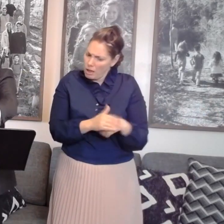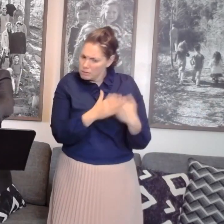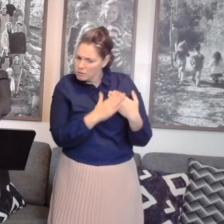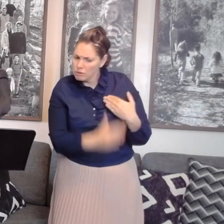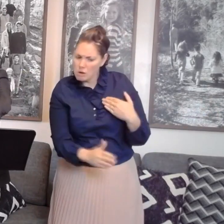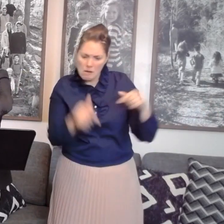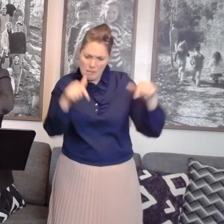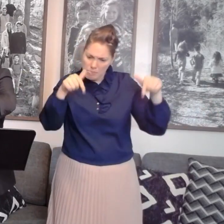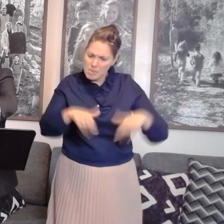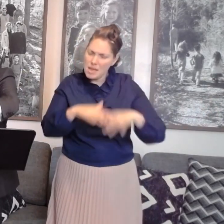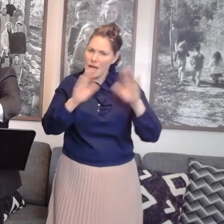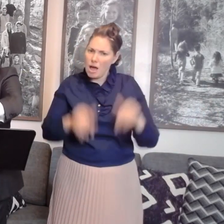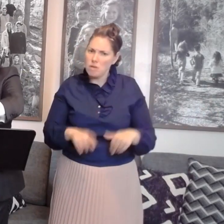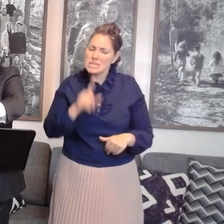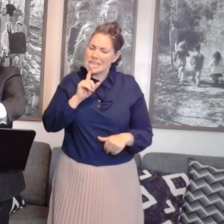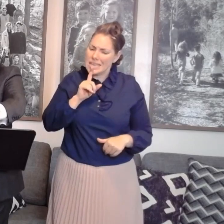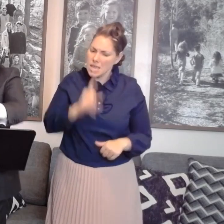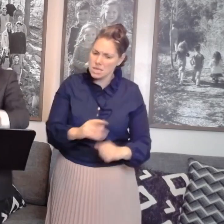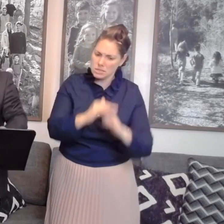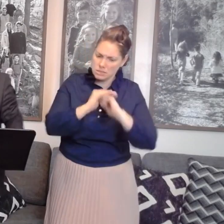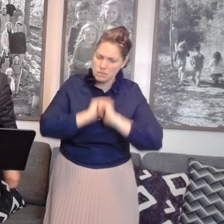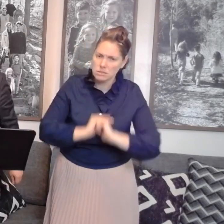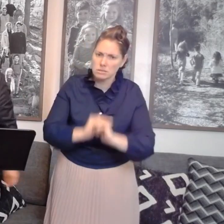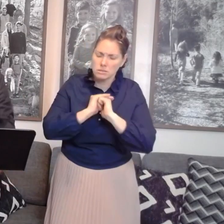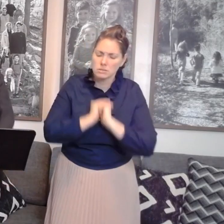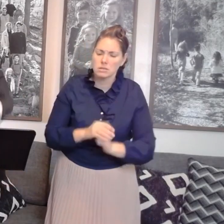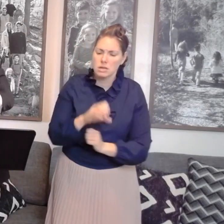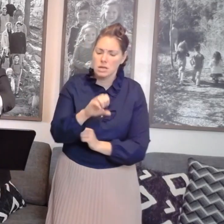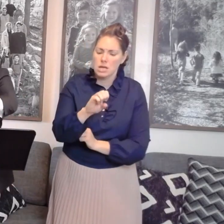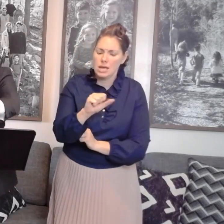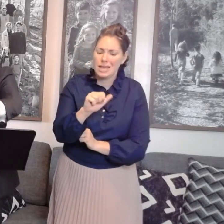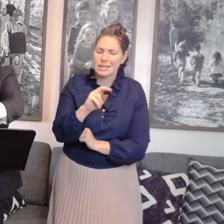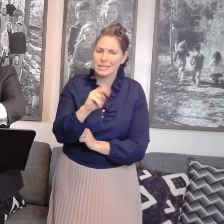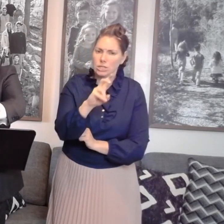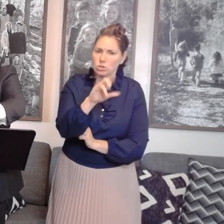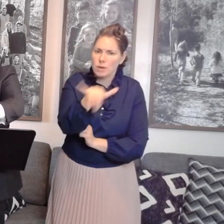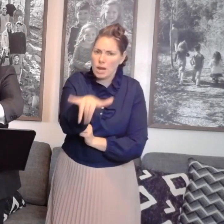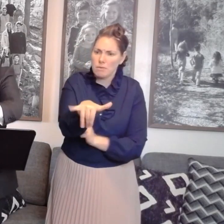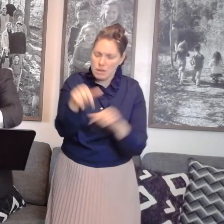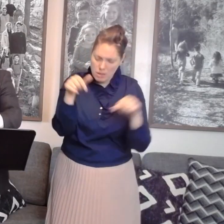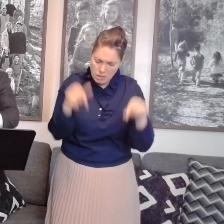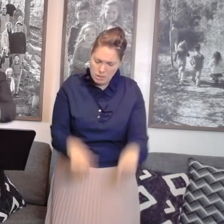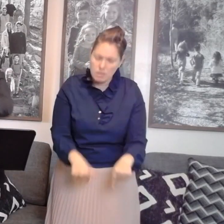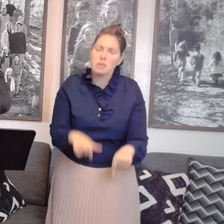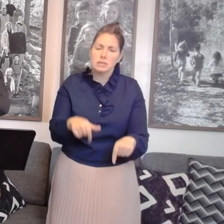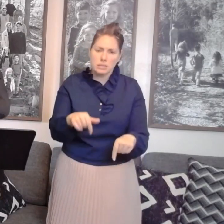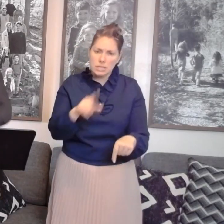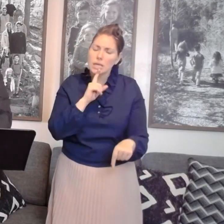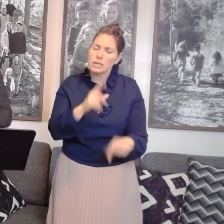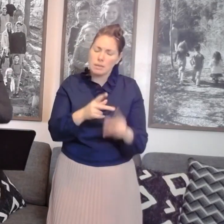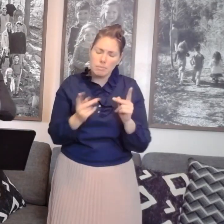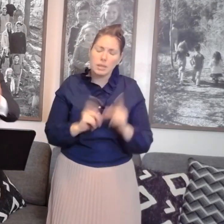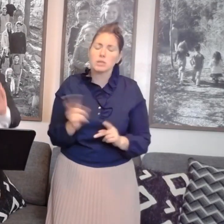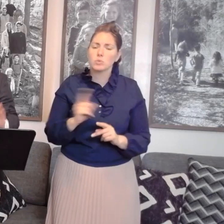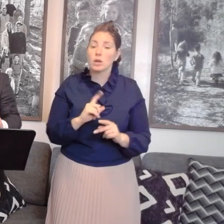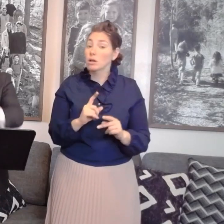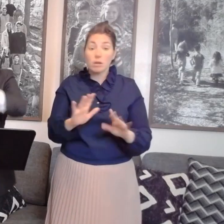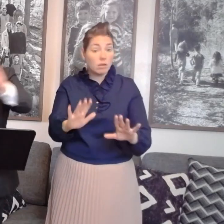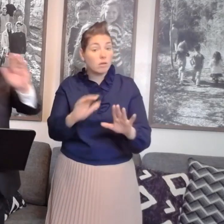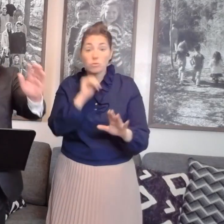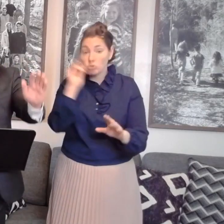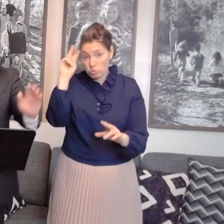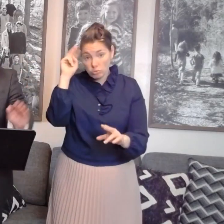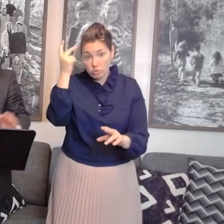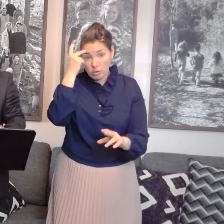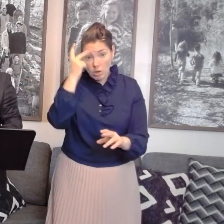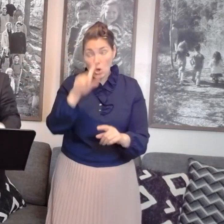house is the sanctuary. Amen. We're going to make this a place where the glory of God. Don't get me wrong. When